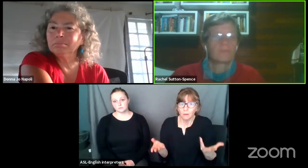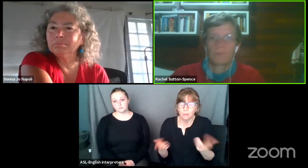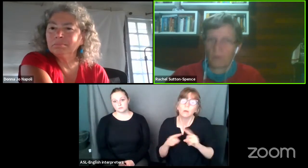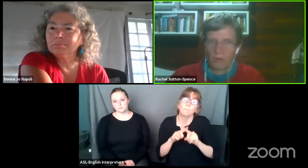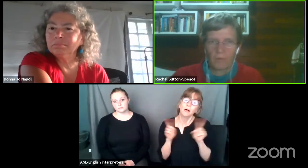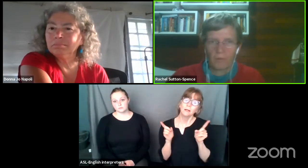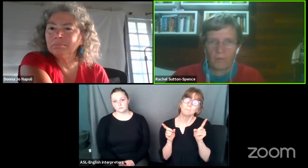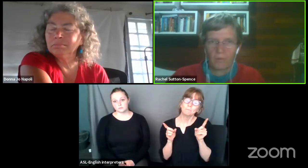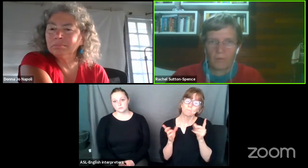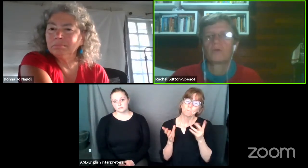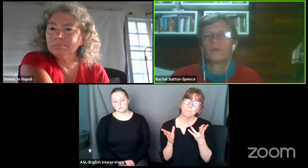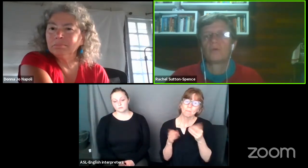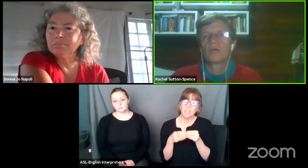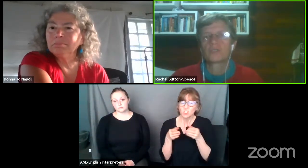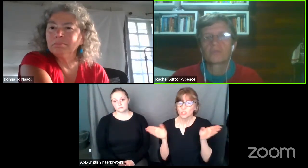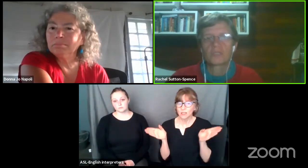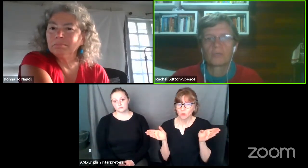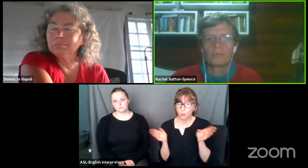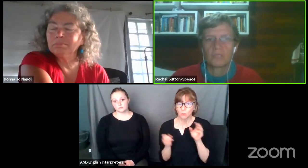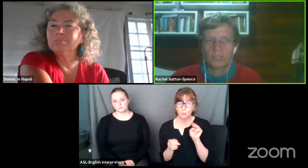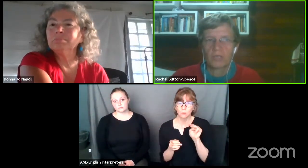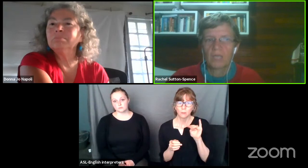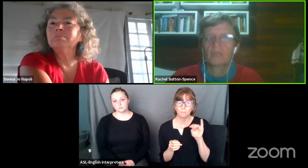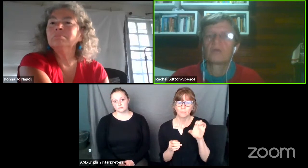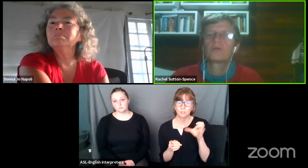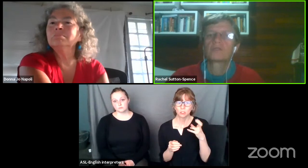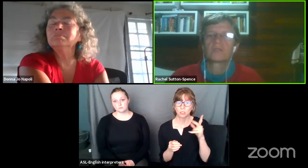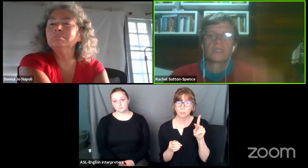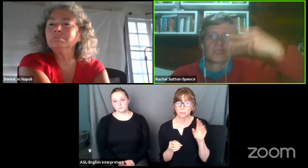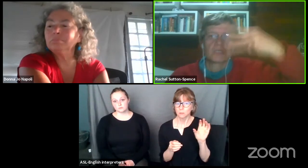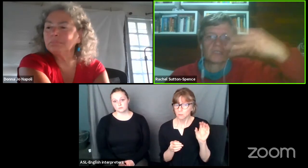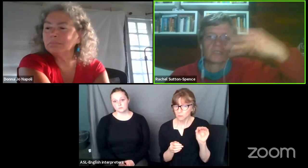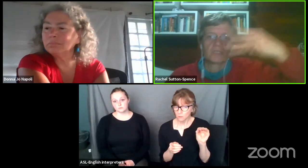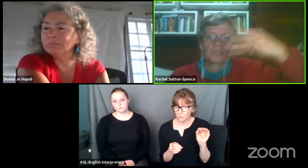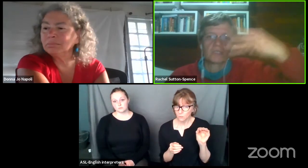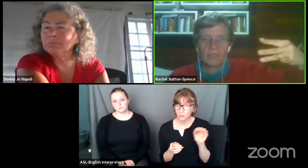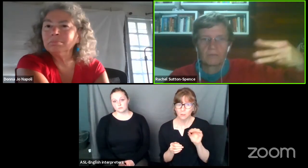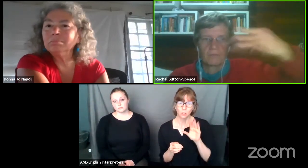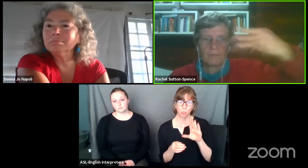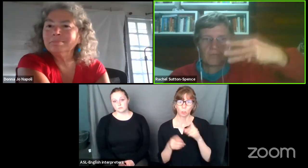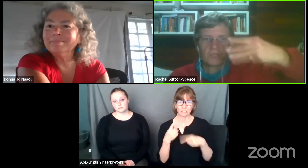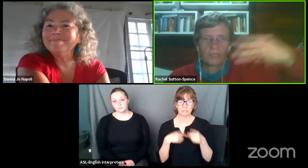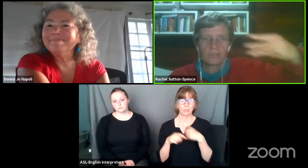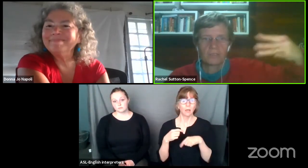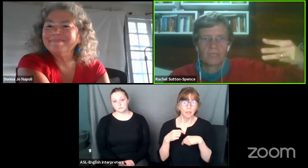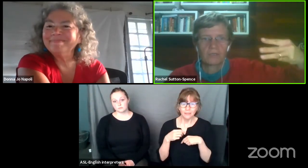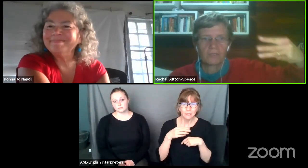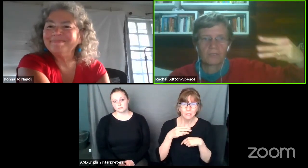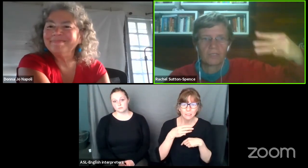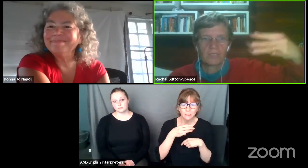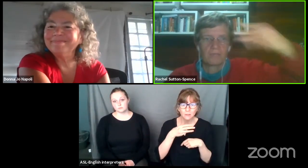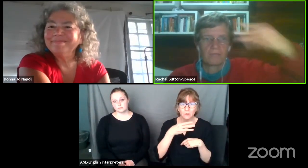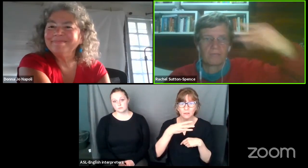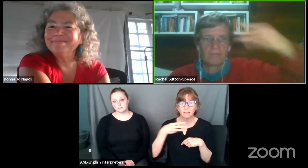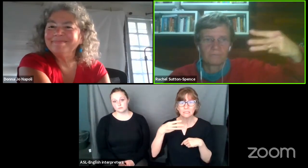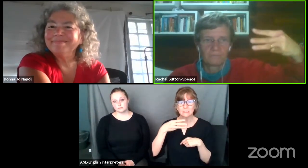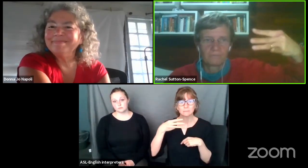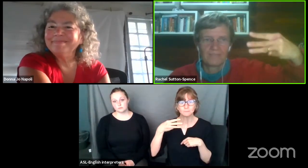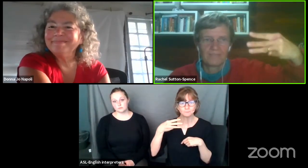and Michiko Kaneko has, this is her sign, by the way, Michiko Kaneko's sign